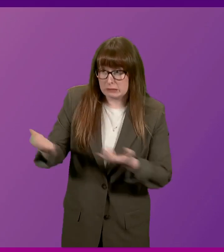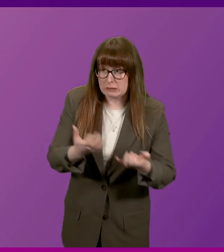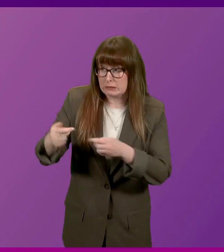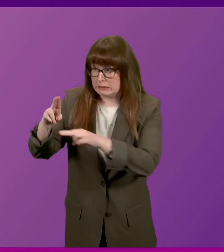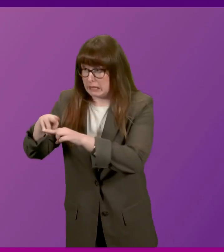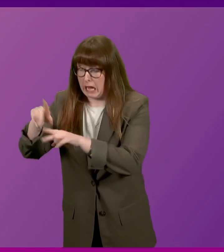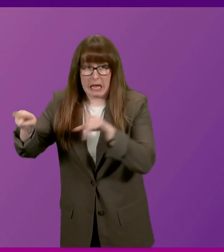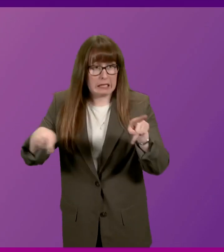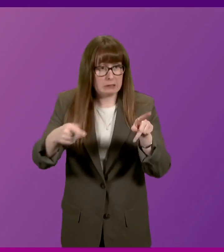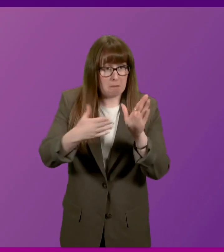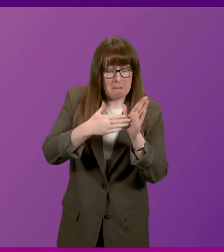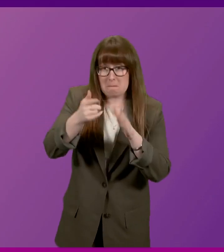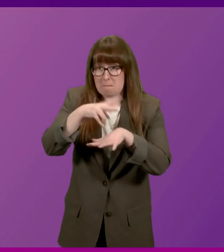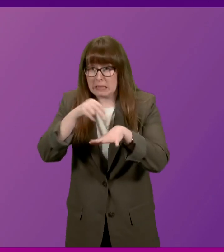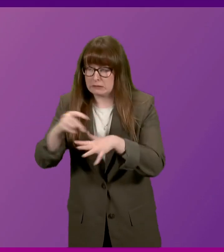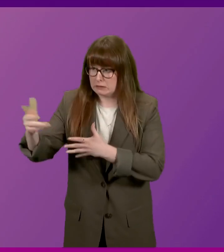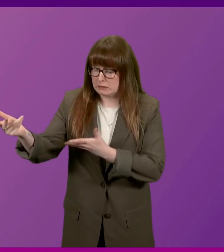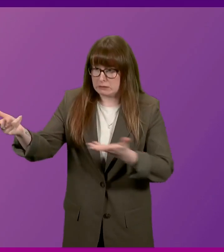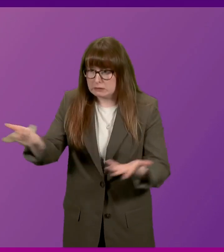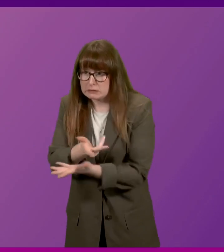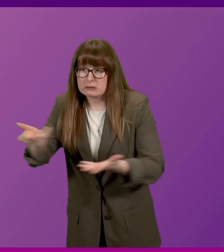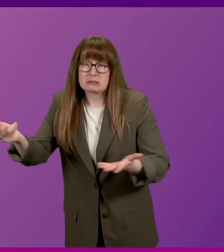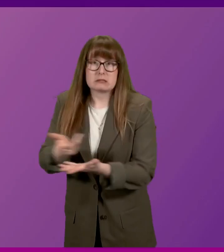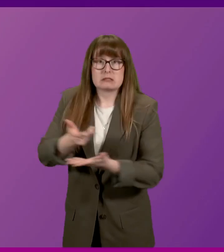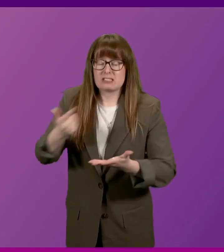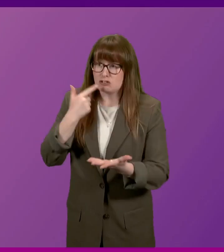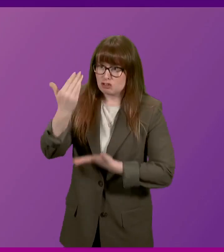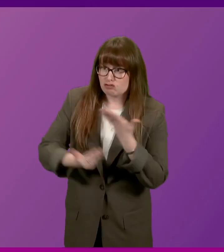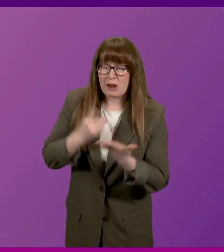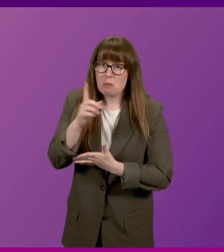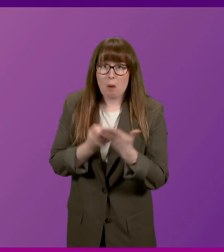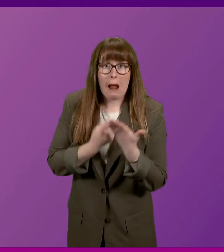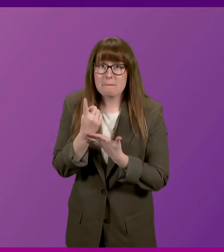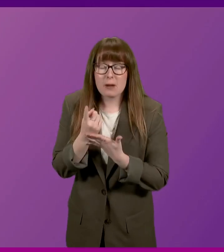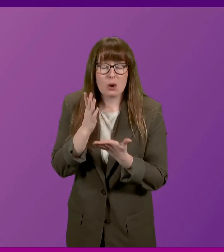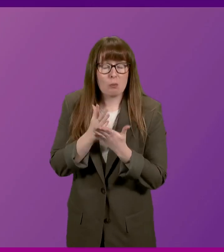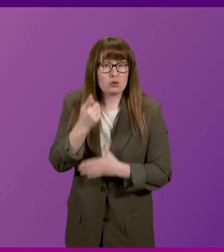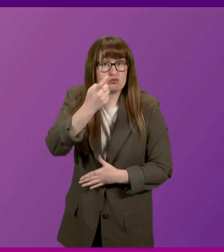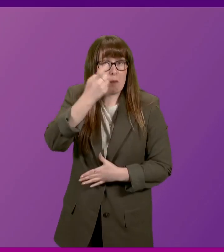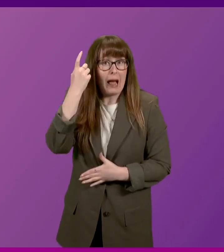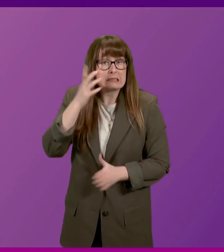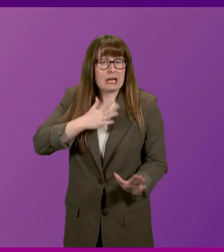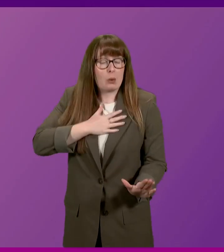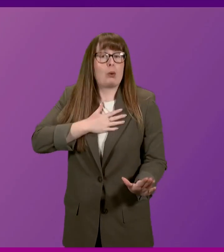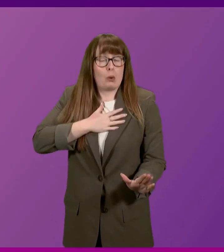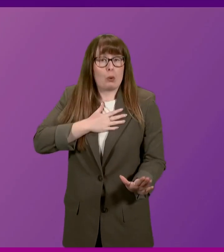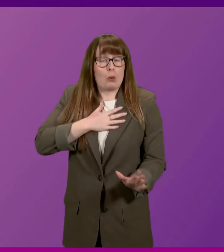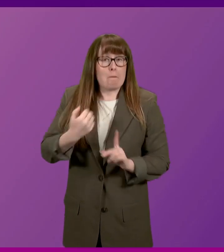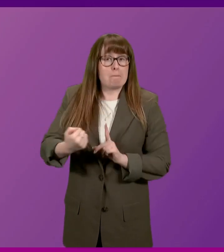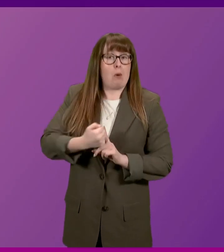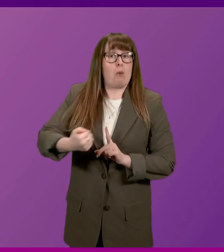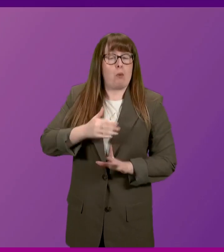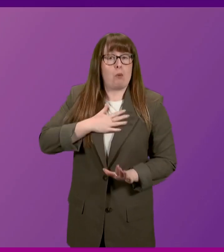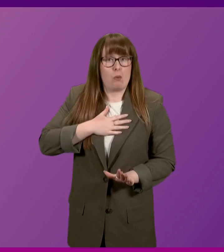mother and the police and describe what has just happened in a very traumatic incident. Children